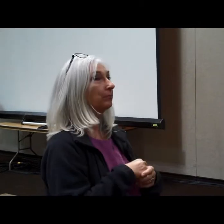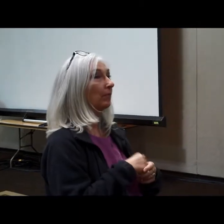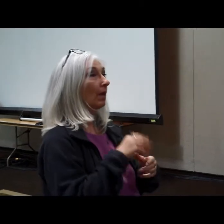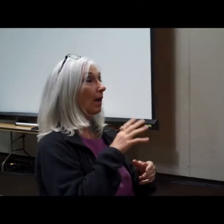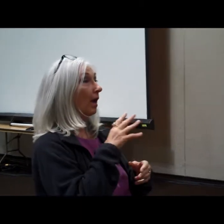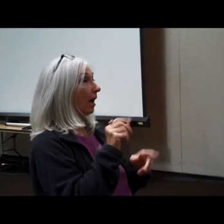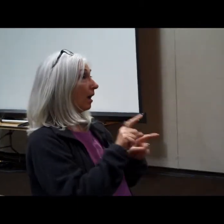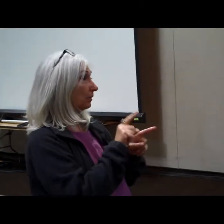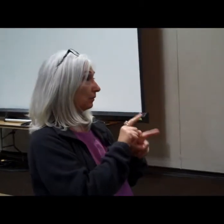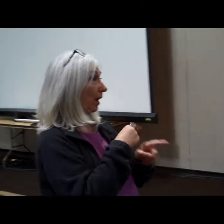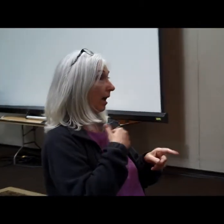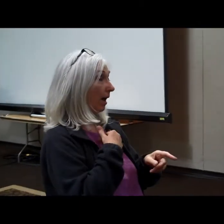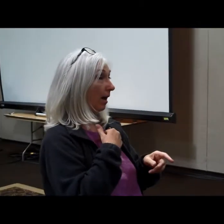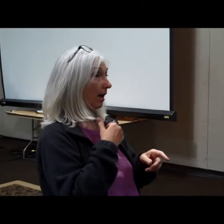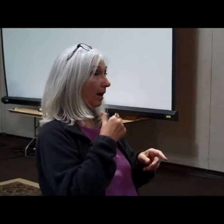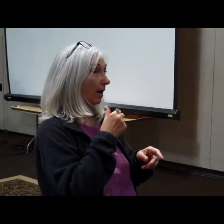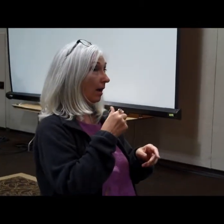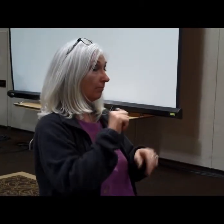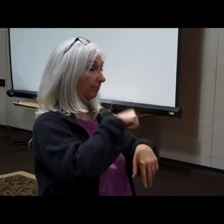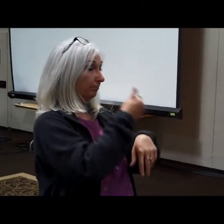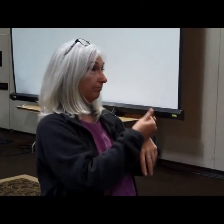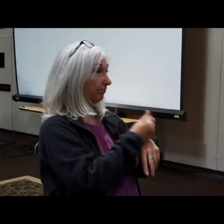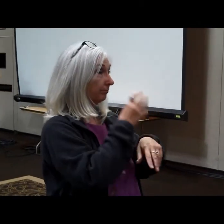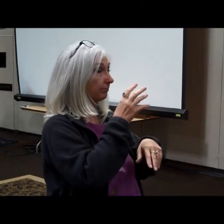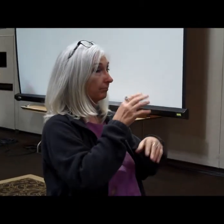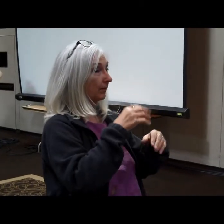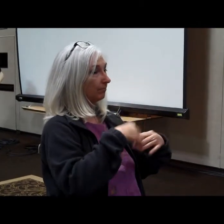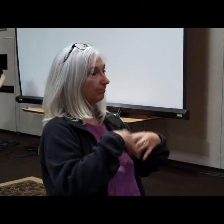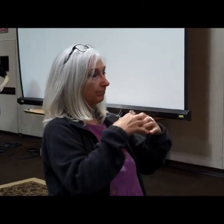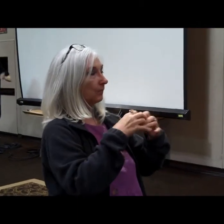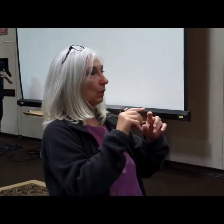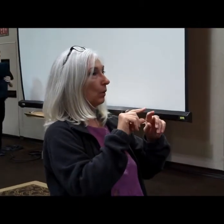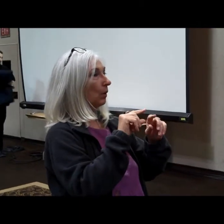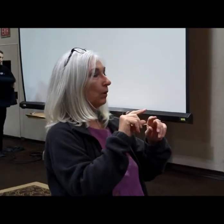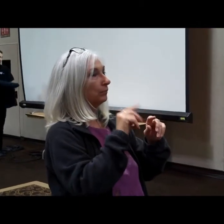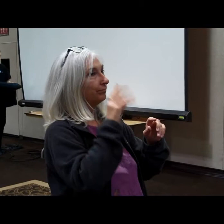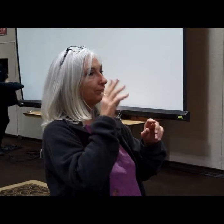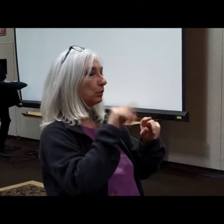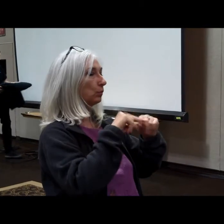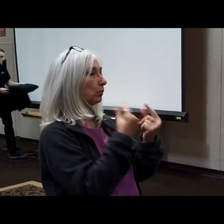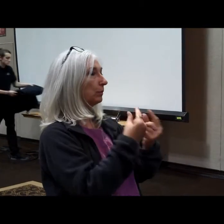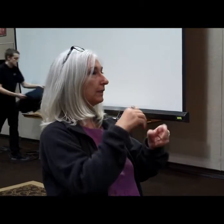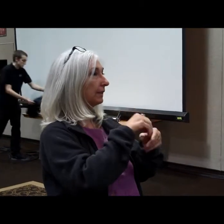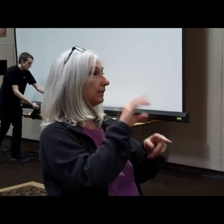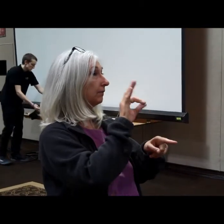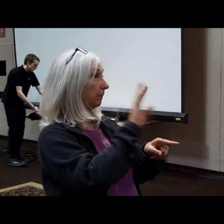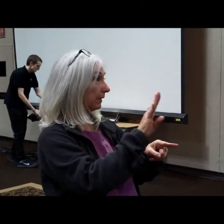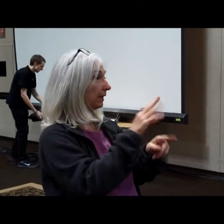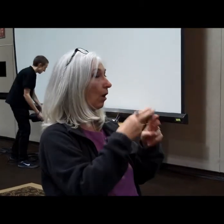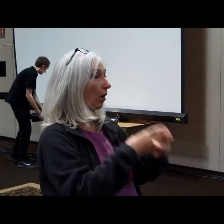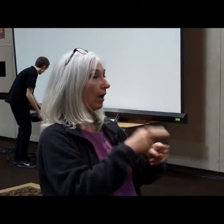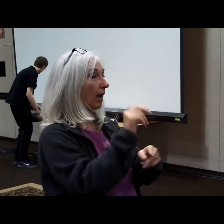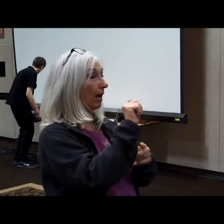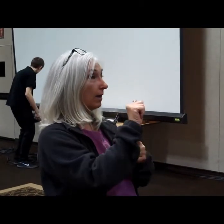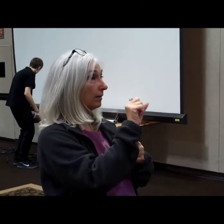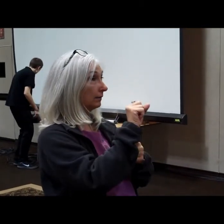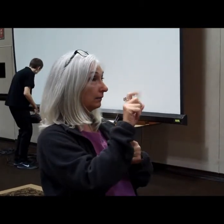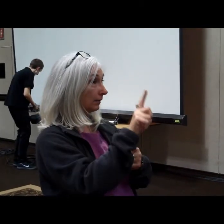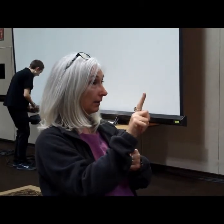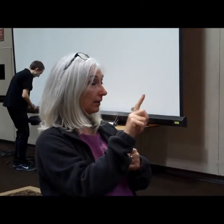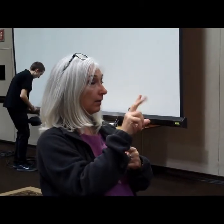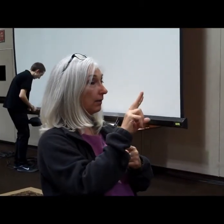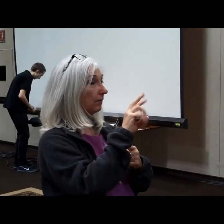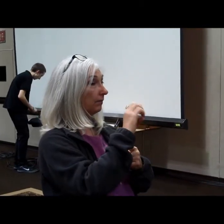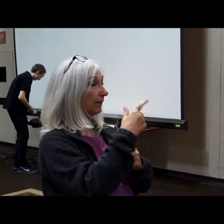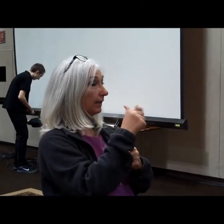support animals and animal rights, and also I have established a group on